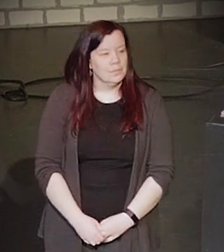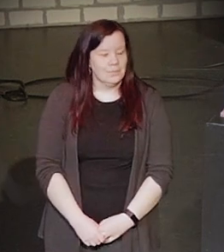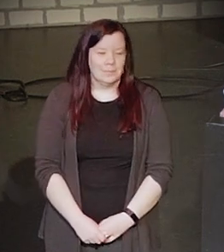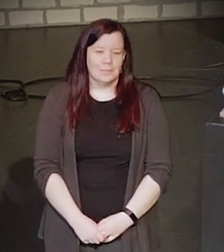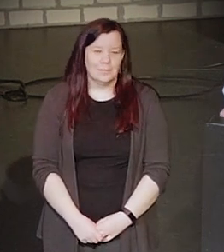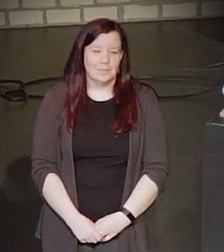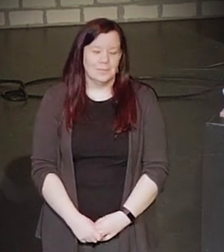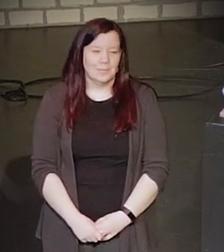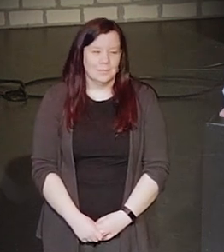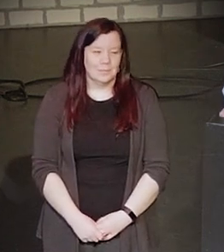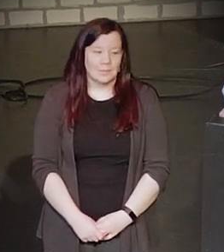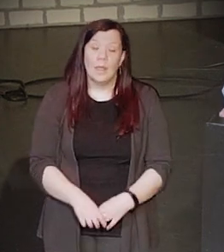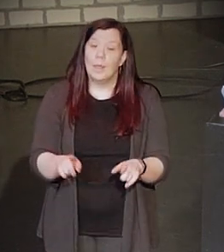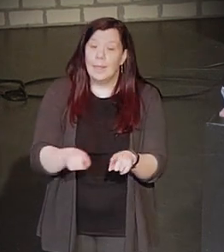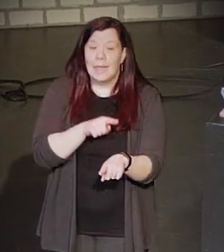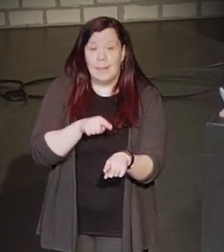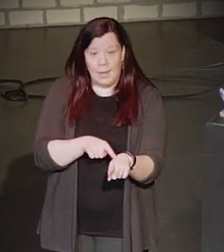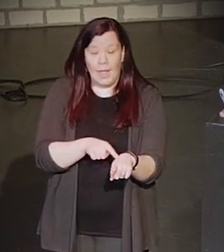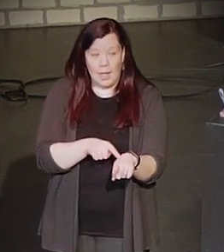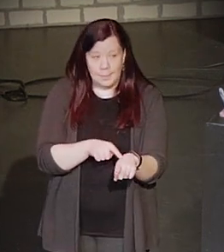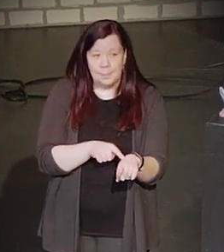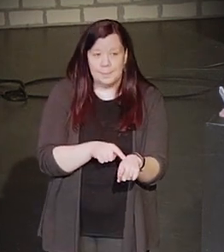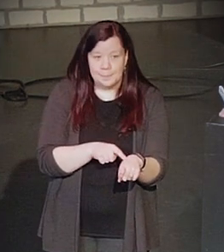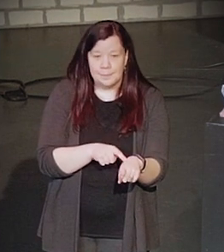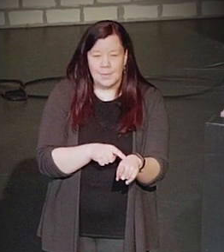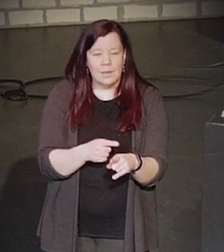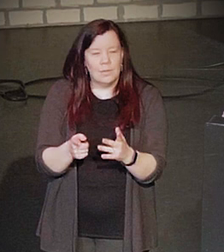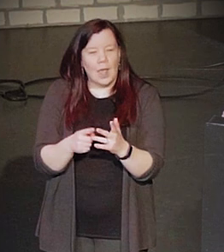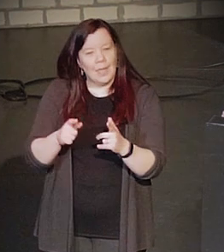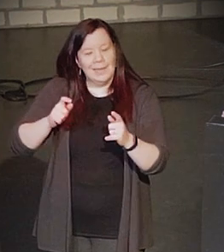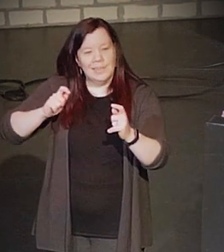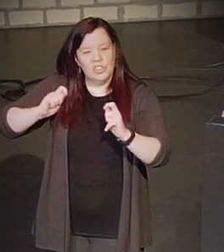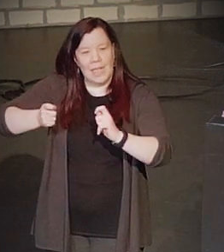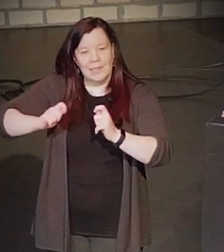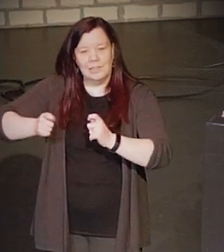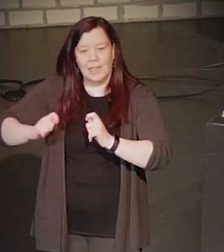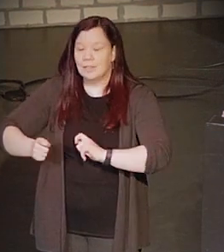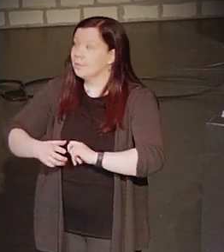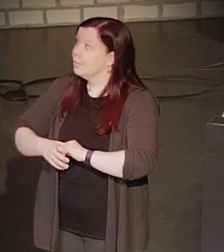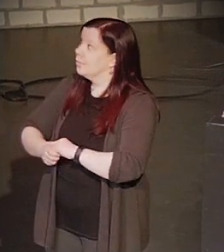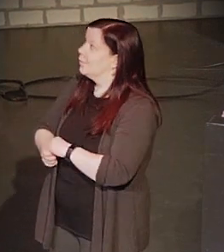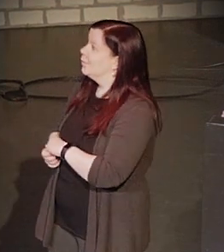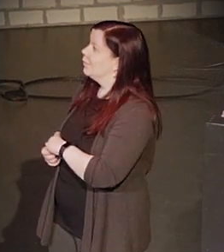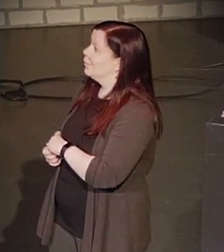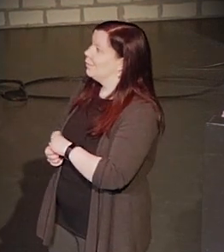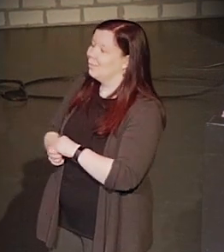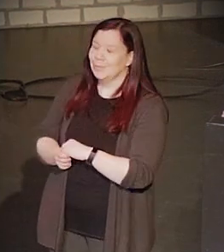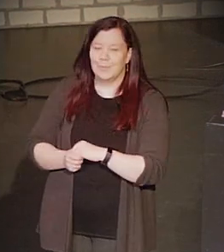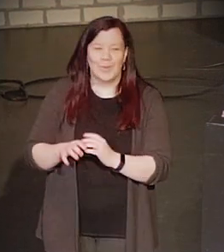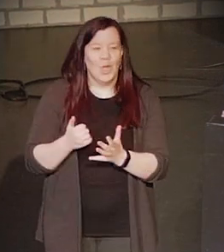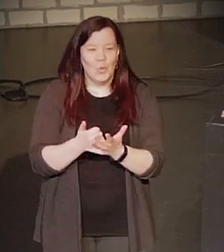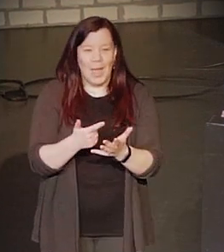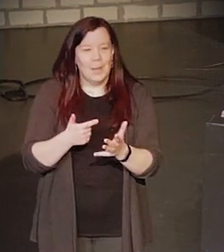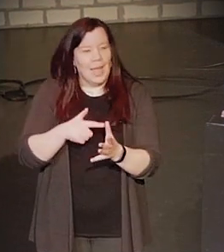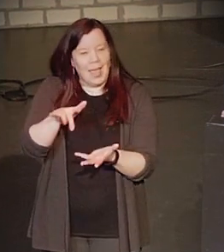Now, alongside those changes, there were also a number of changes that tried to get Athens back on track